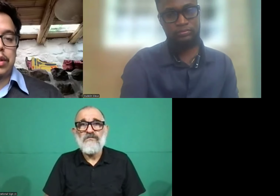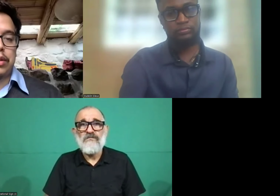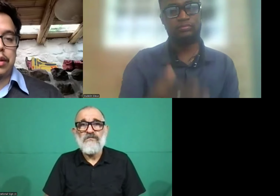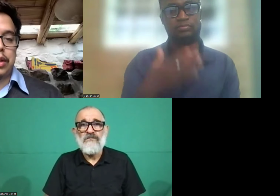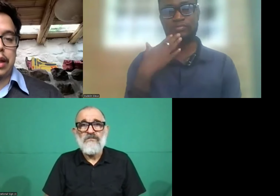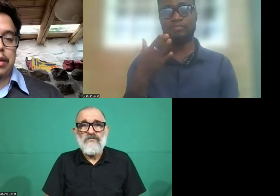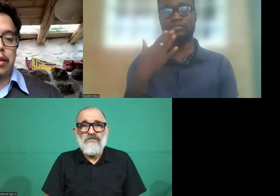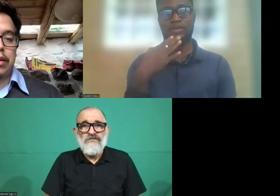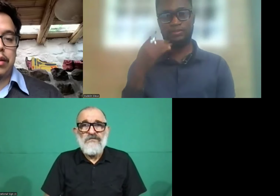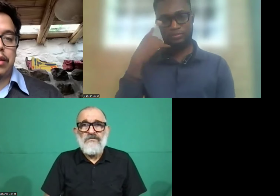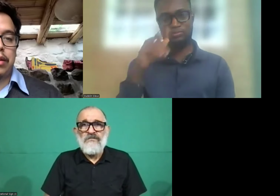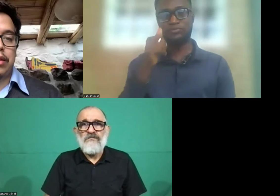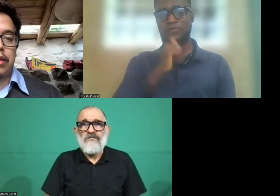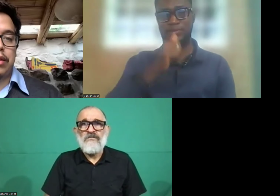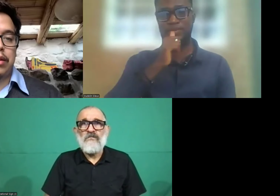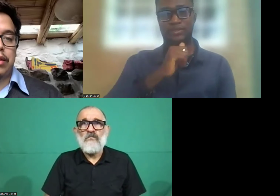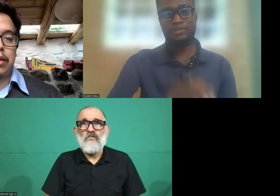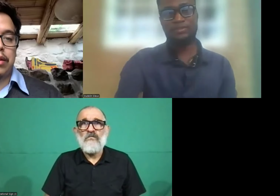questions in the chat.